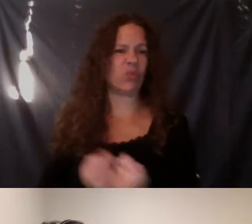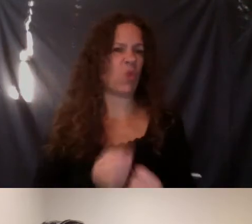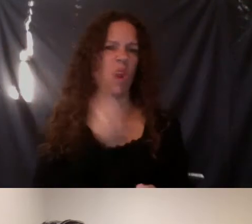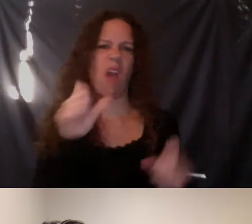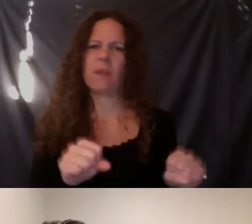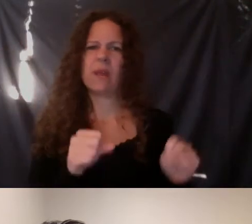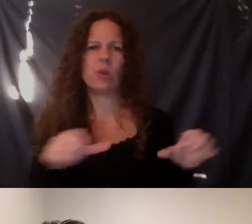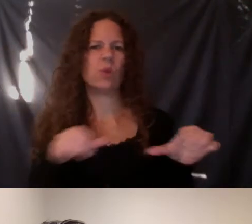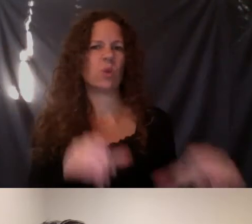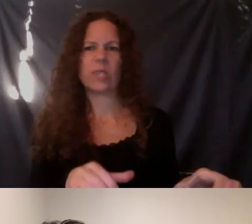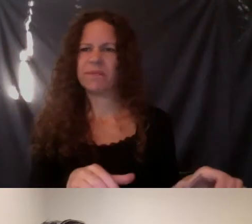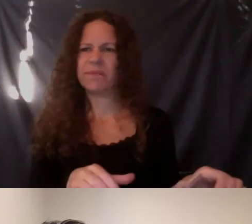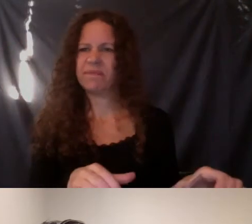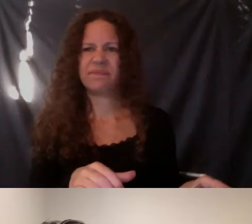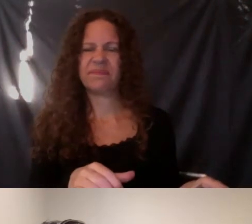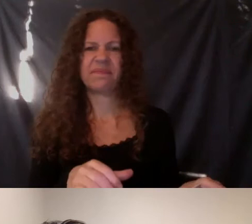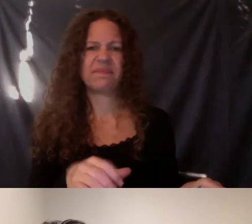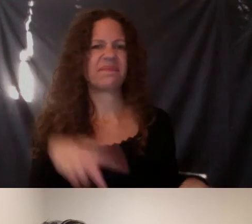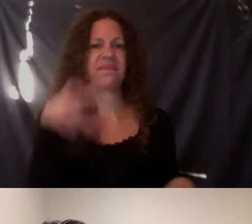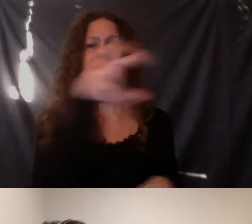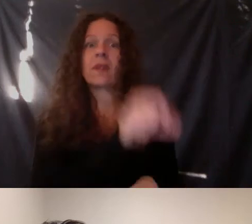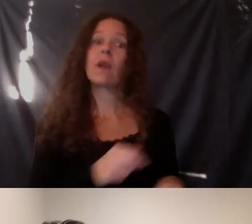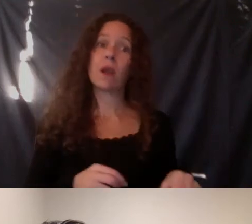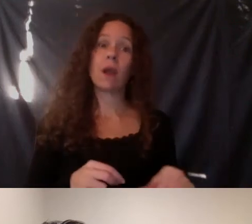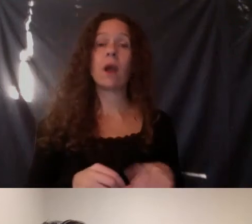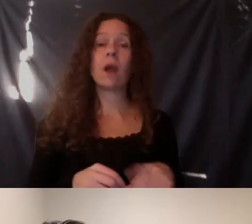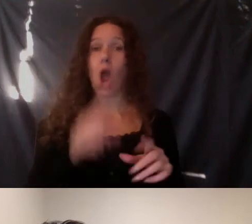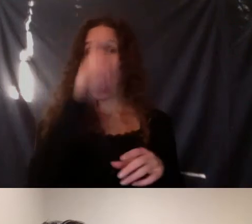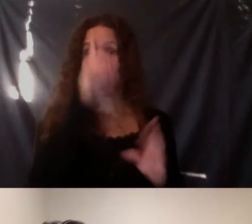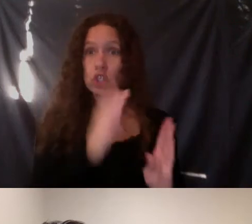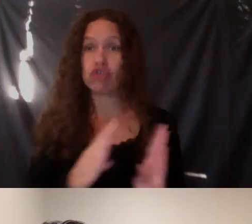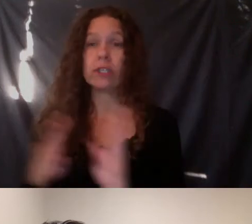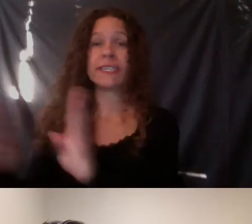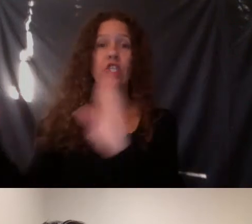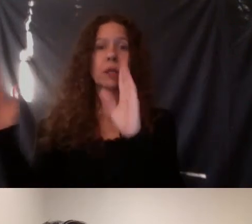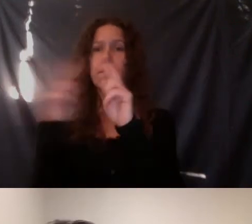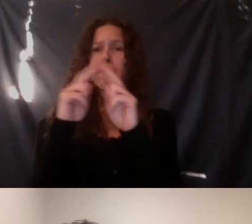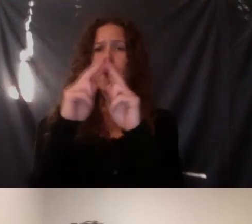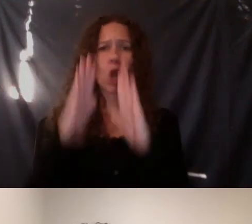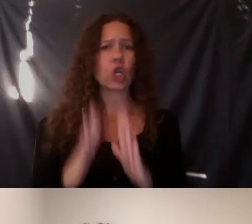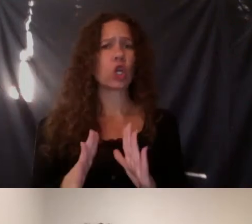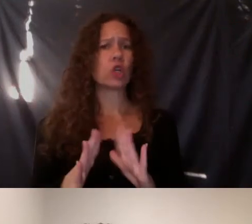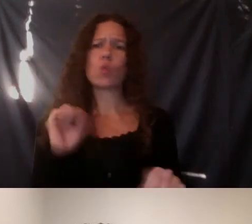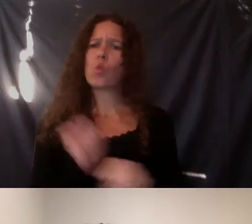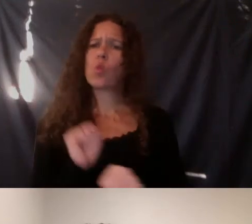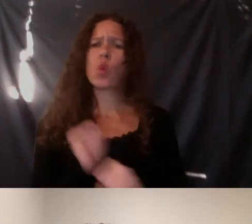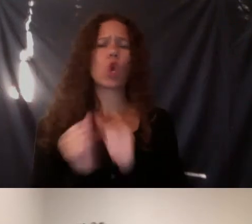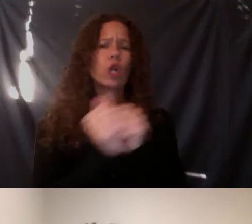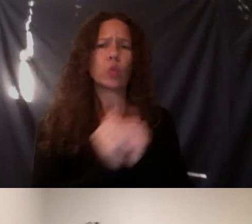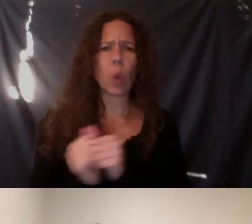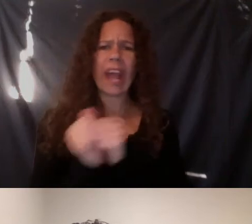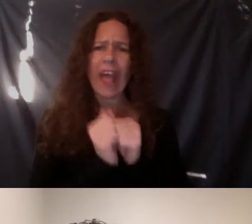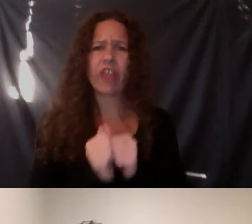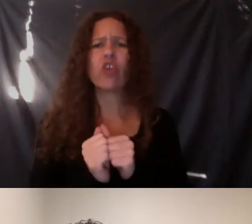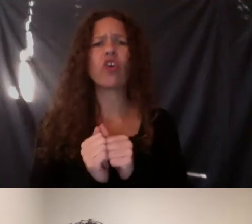Ben said, our strategic partners we worked very closely with, in addition to some of the folks that he mentioned, the consumer attorneys were